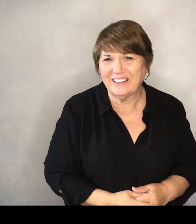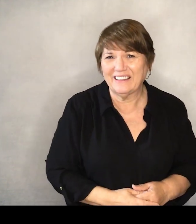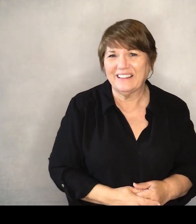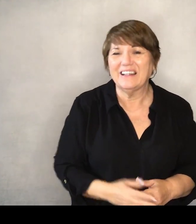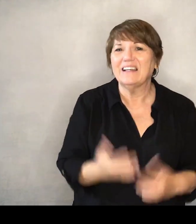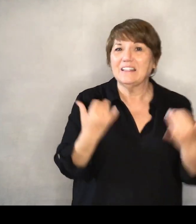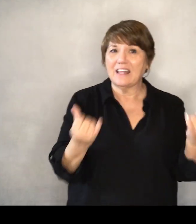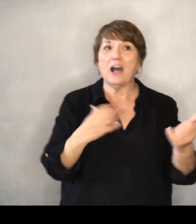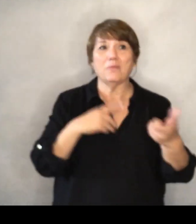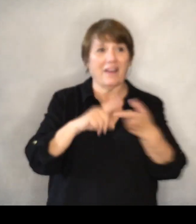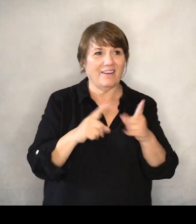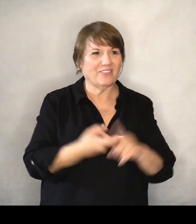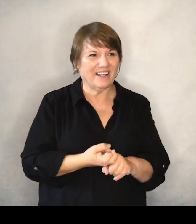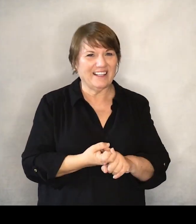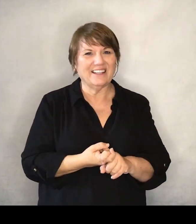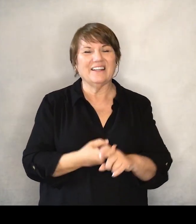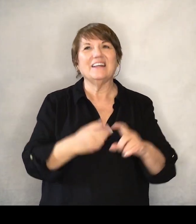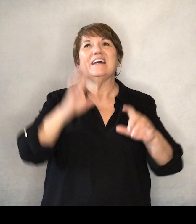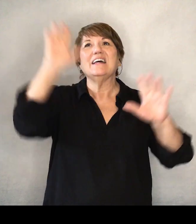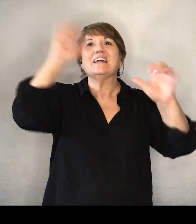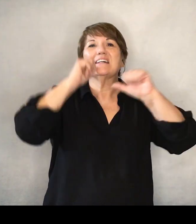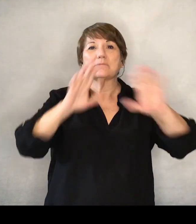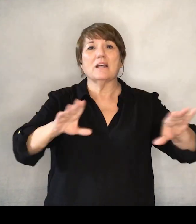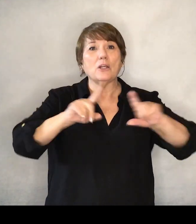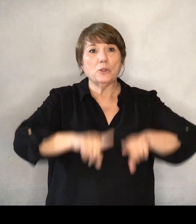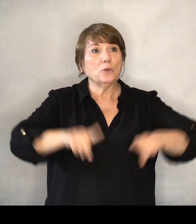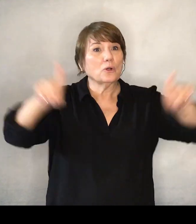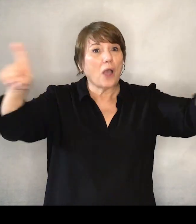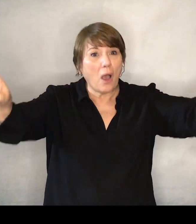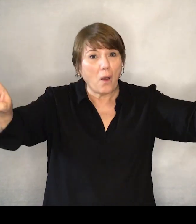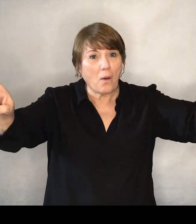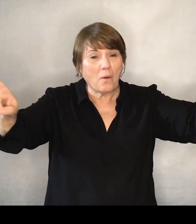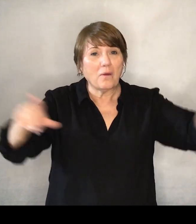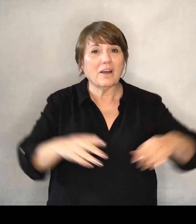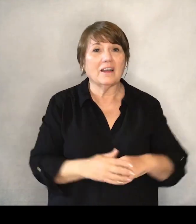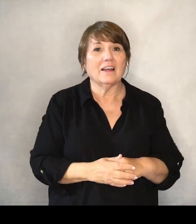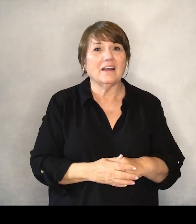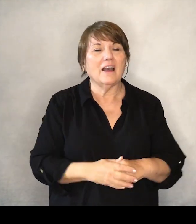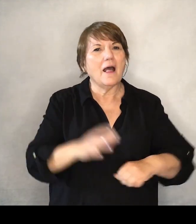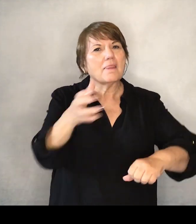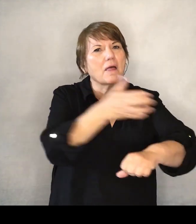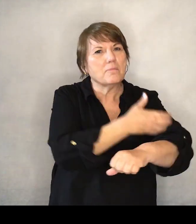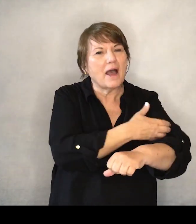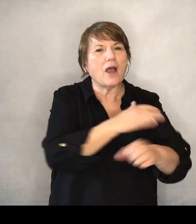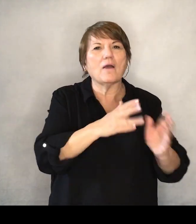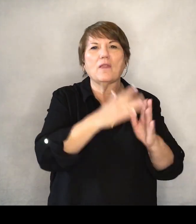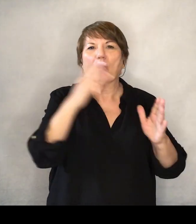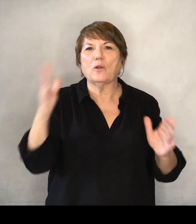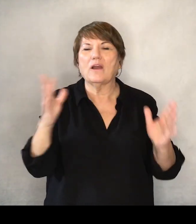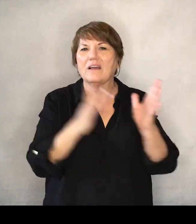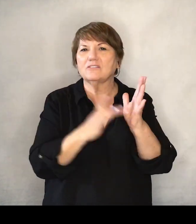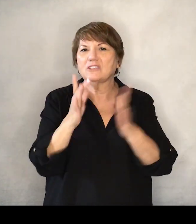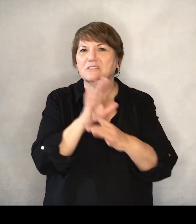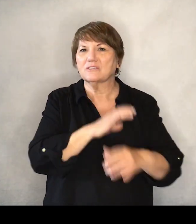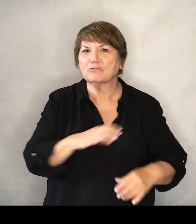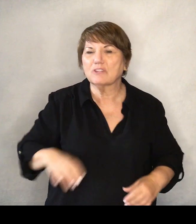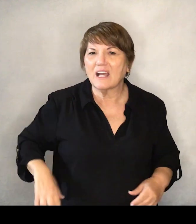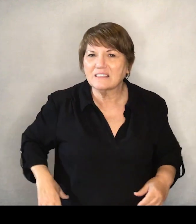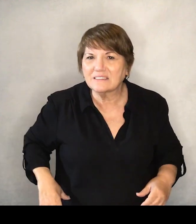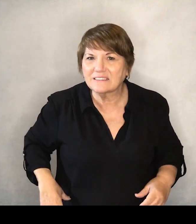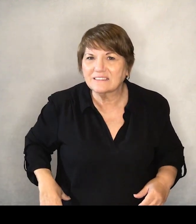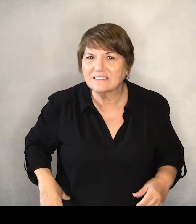Now, my friends, receive this blessing. Go out. The power and the glory of Jesus